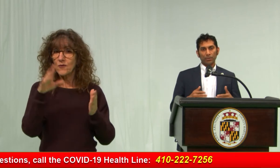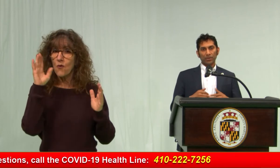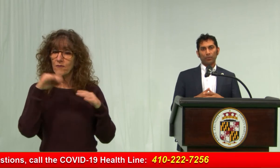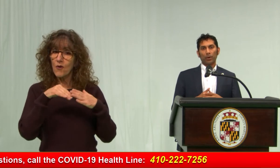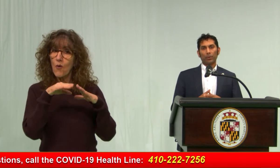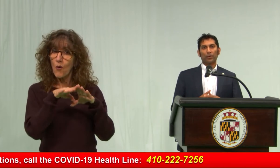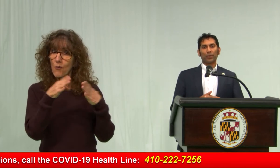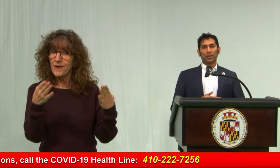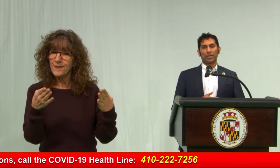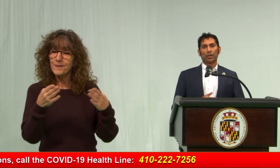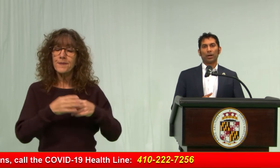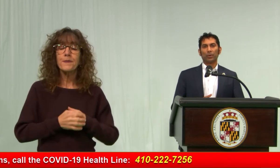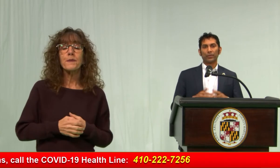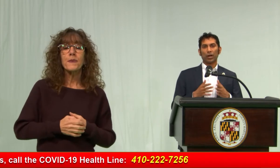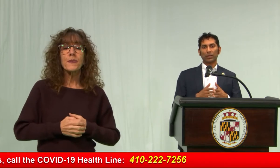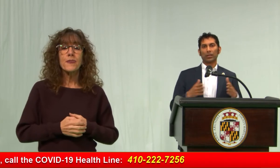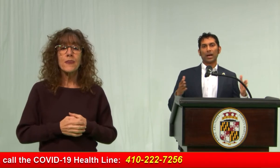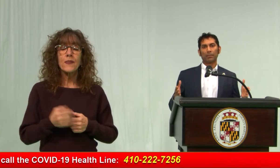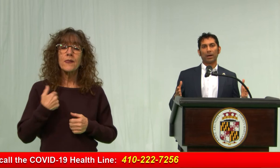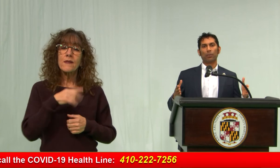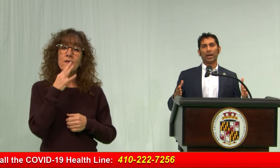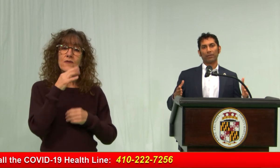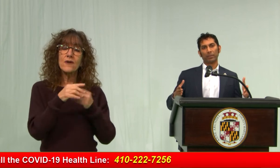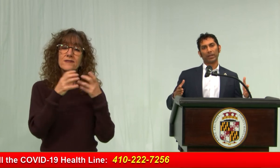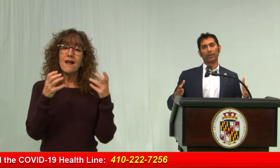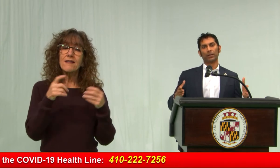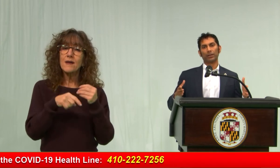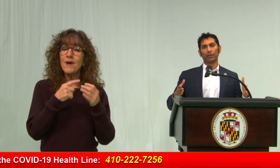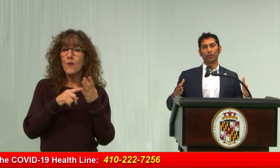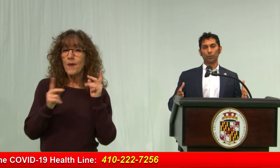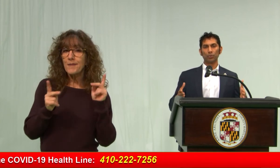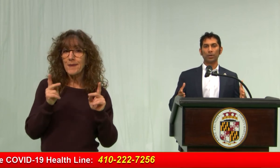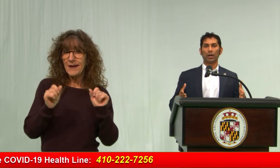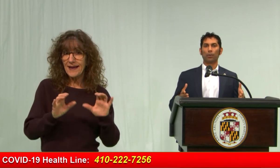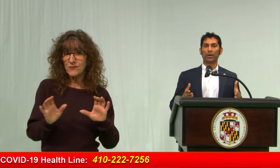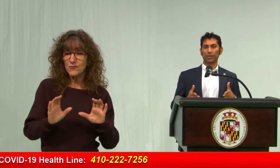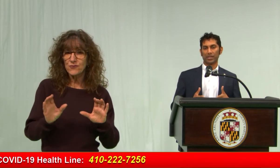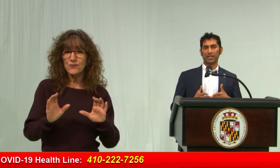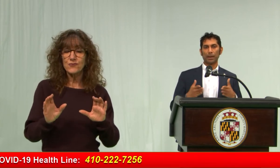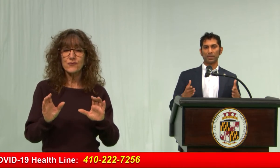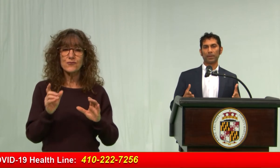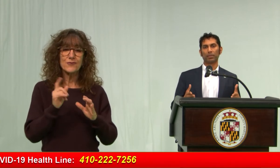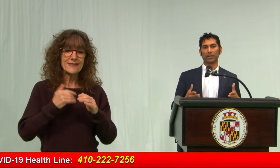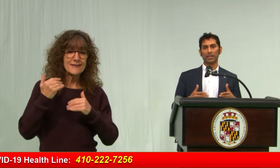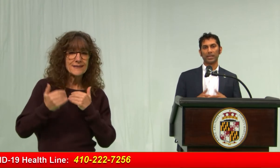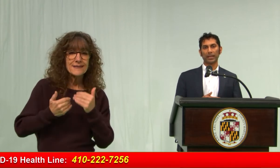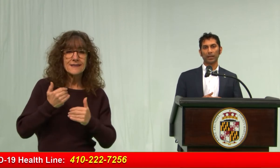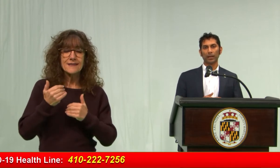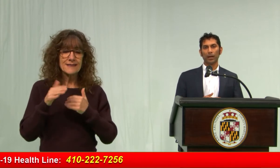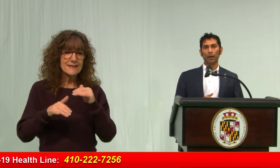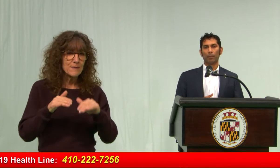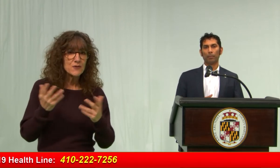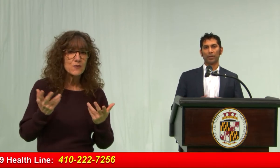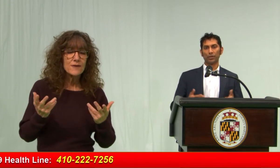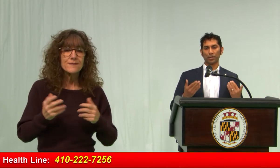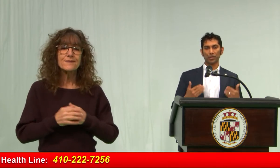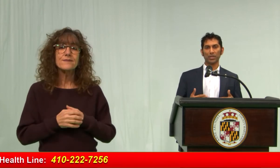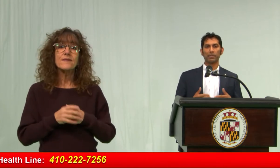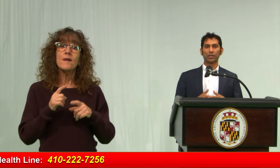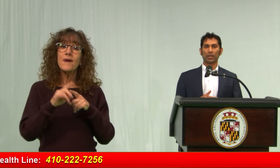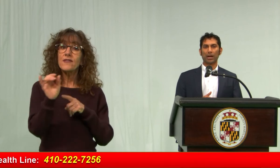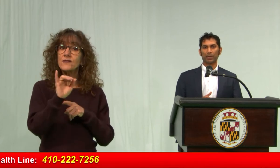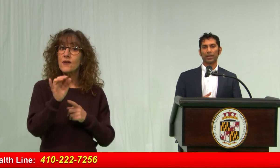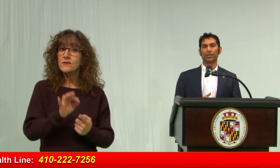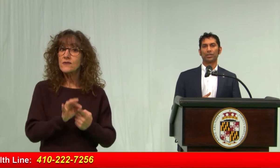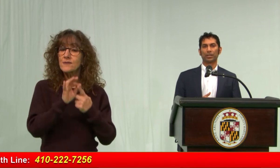In terms of what we are focusing on, we've talked a lot about what everybody can do, what are the steps people can take, but there's also